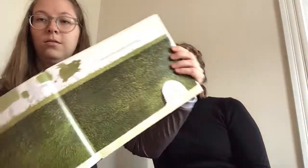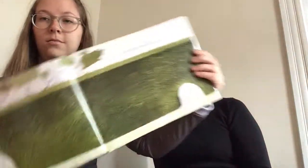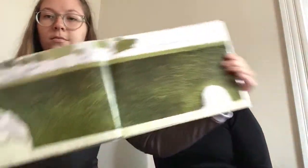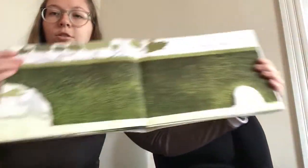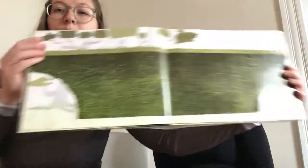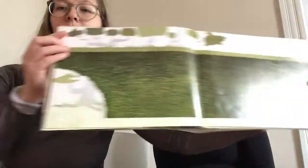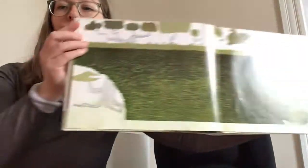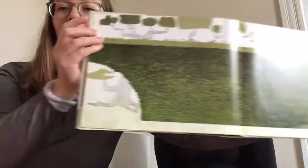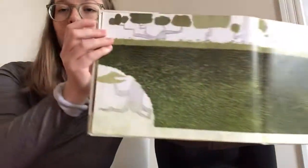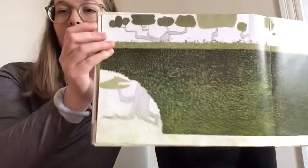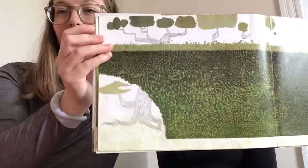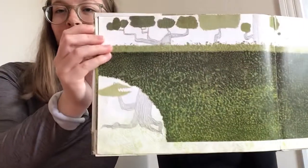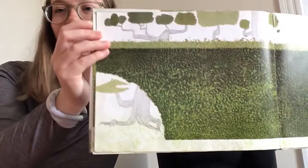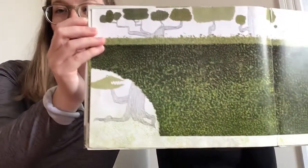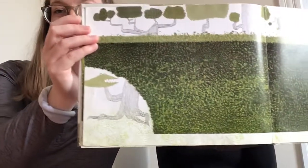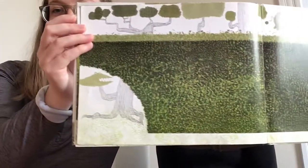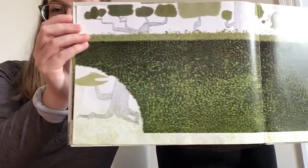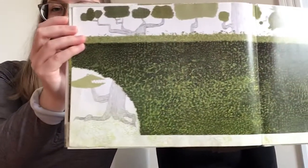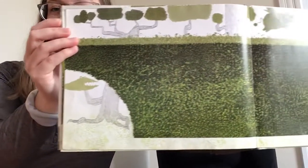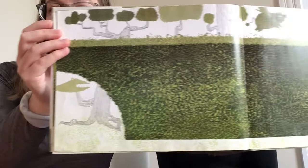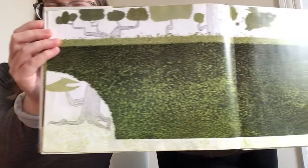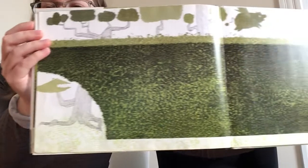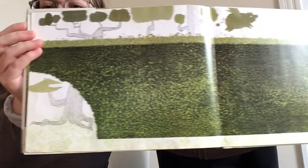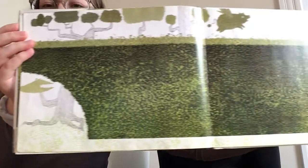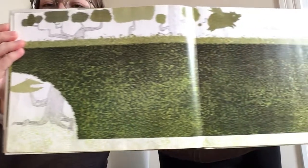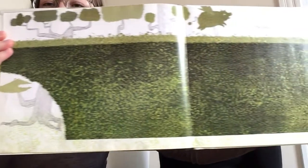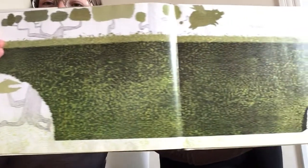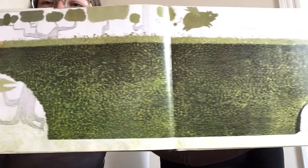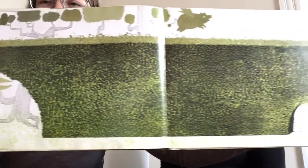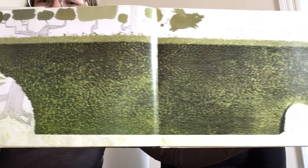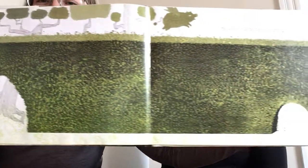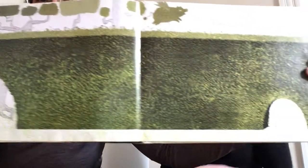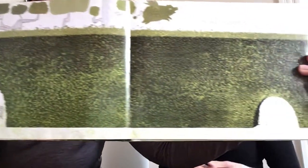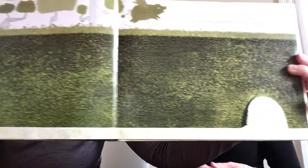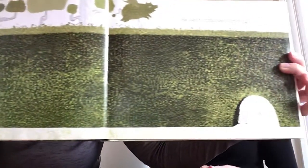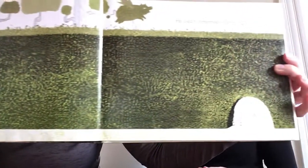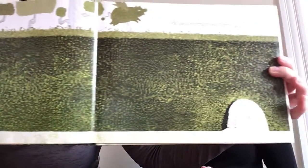Ooh, dropping the book. Be bad.